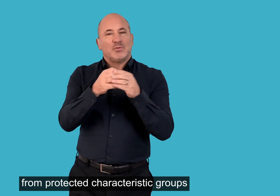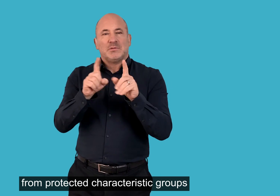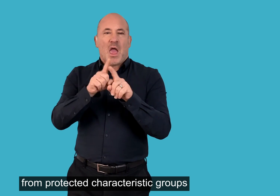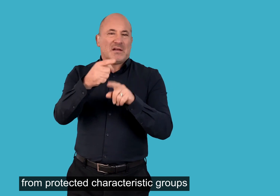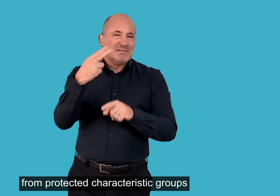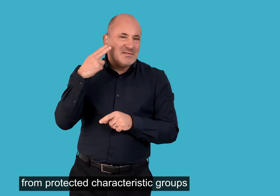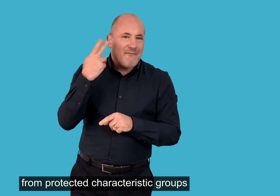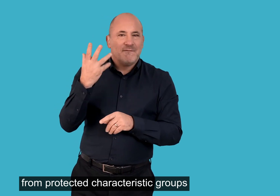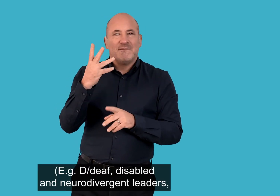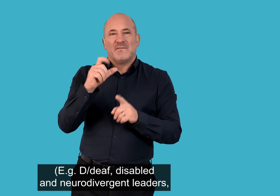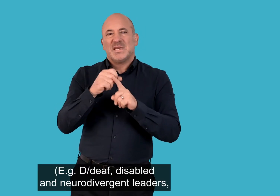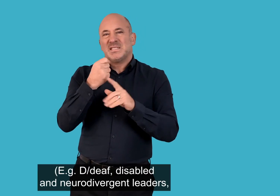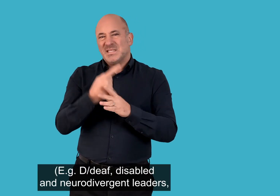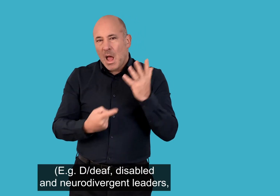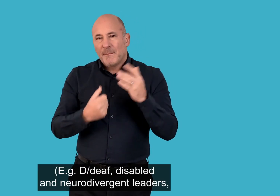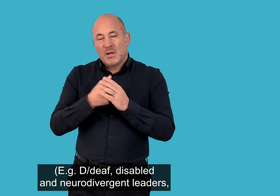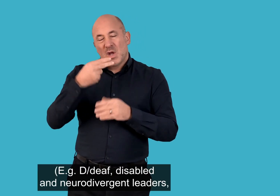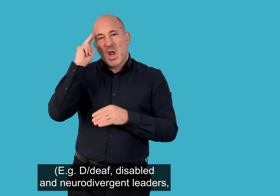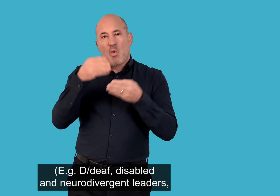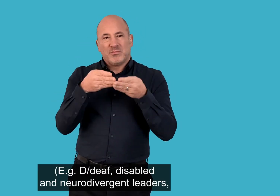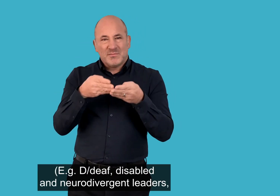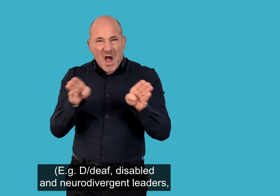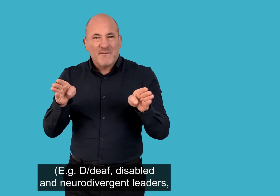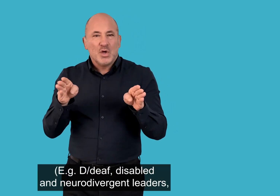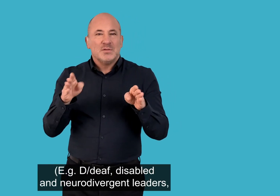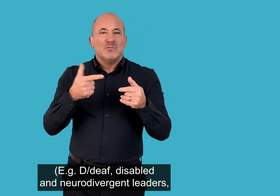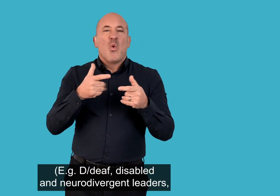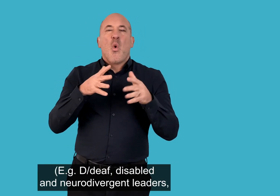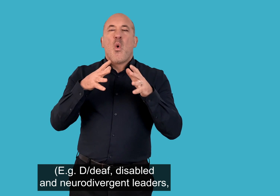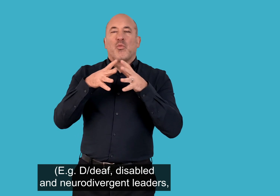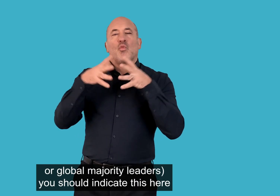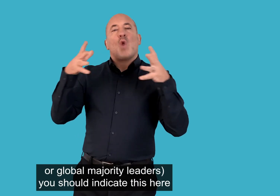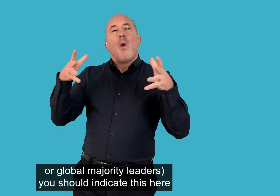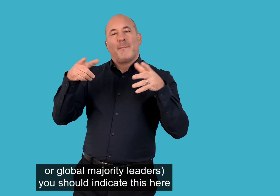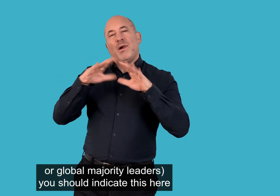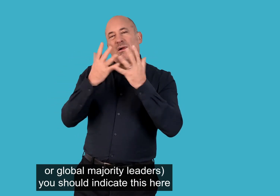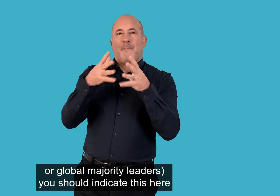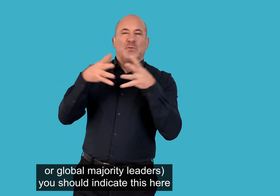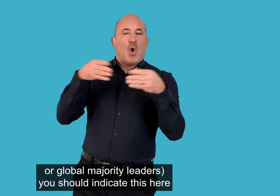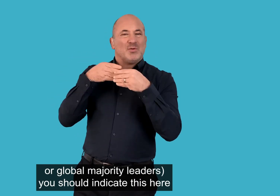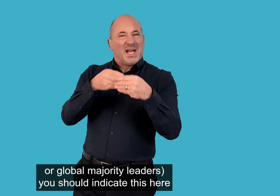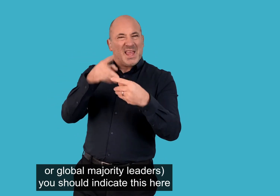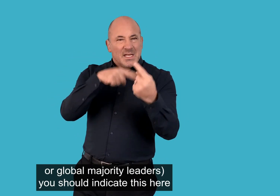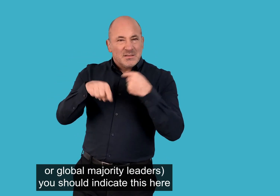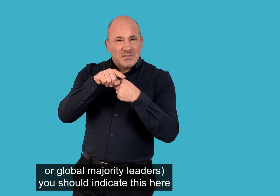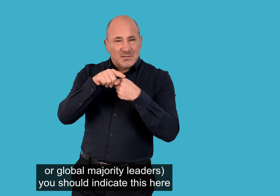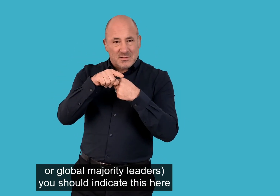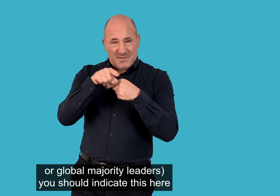protected characteristic groups, e.g. deaf, disabled and neurodivergent leaders, or global majority leaders, you